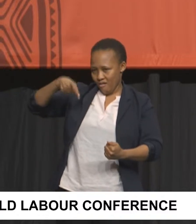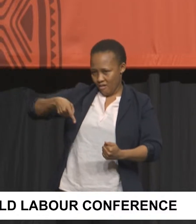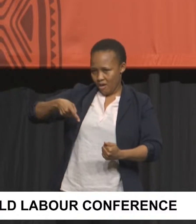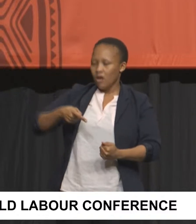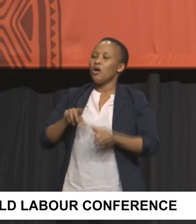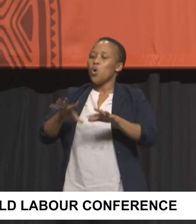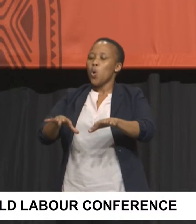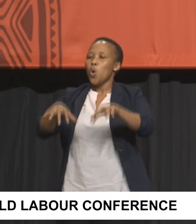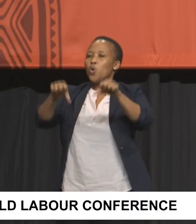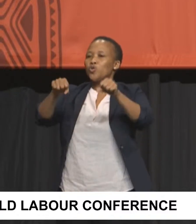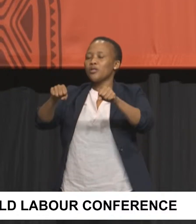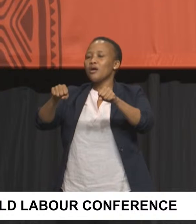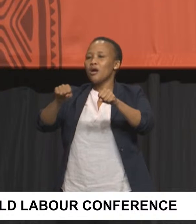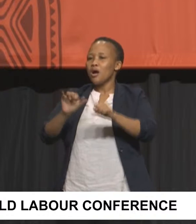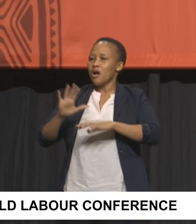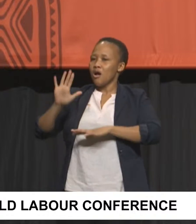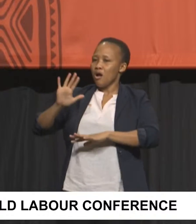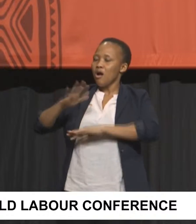countries also